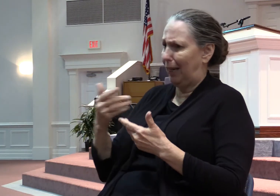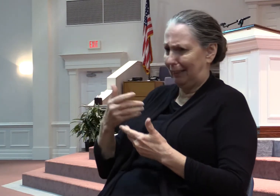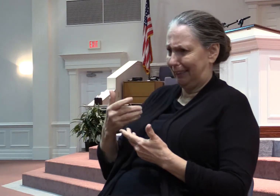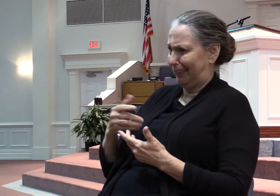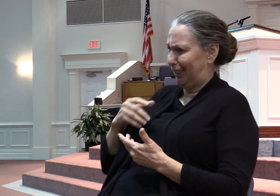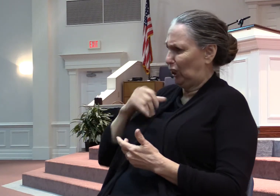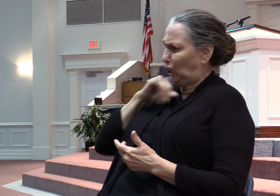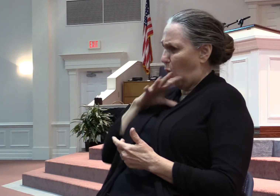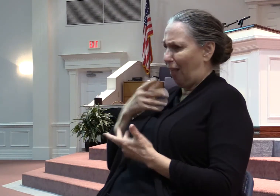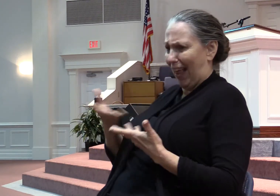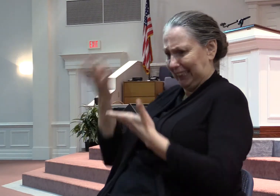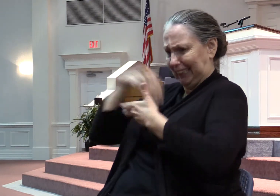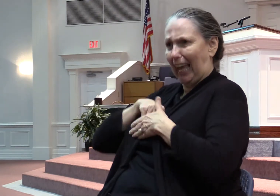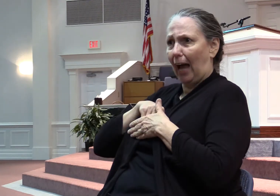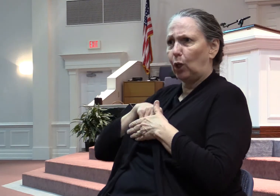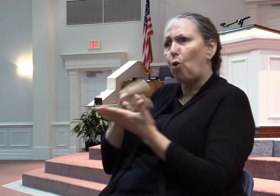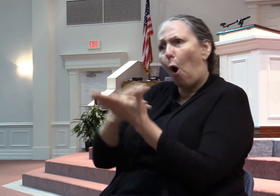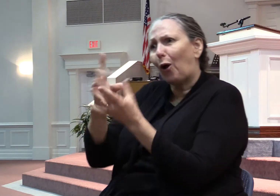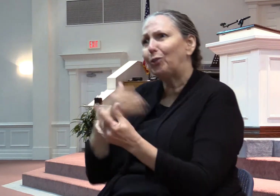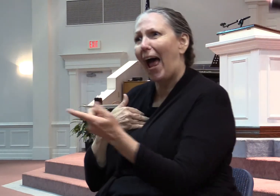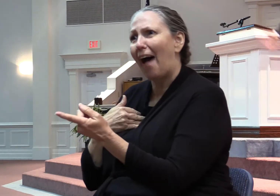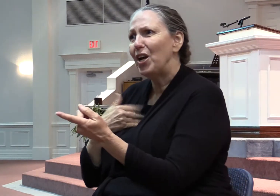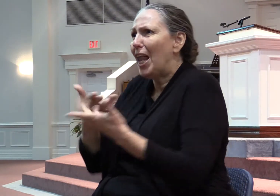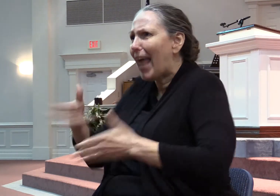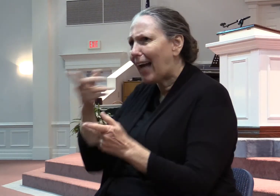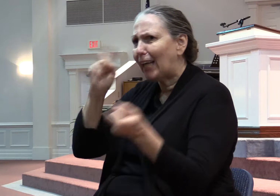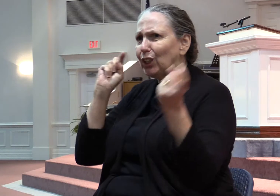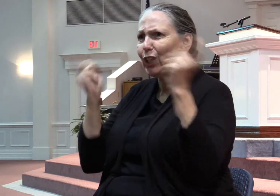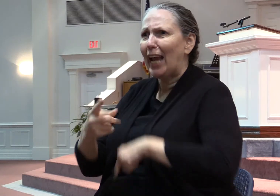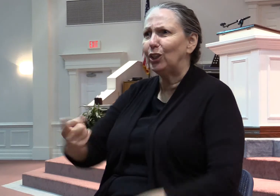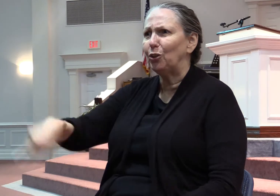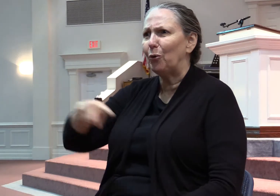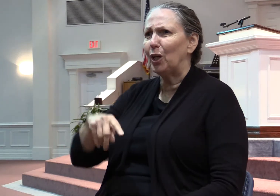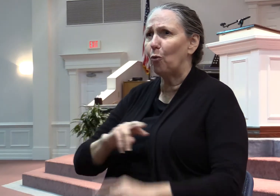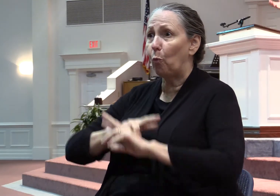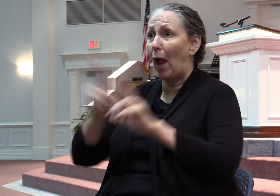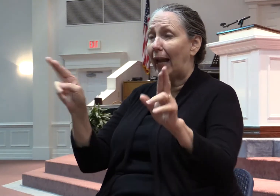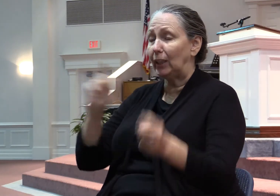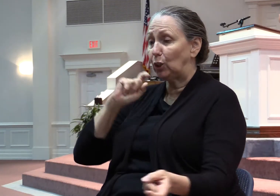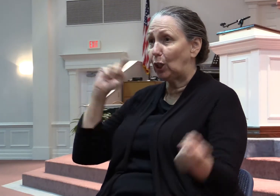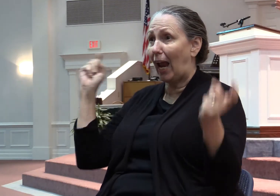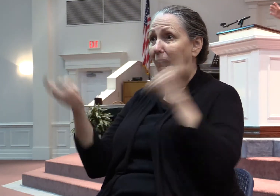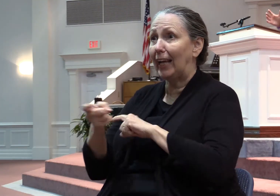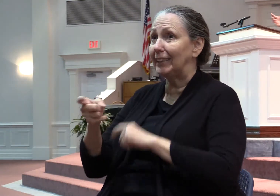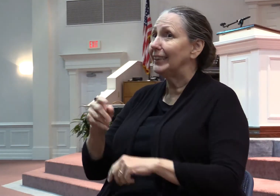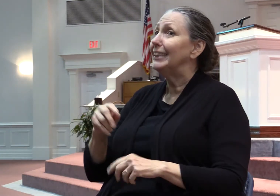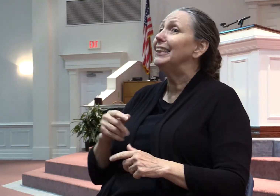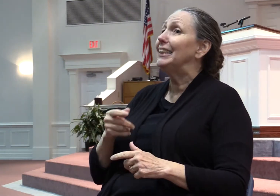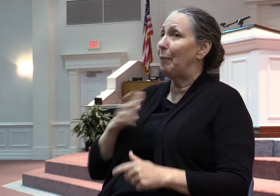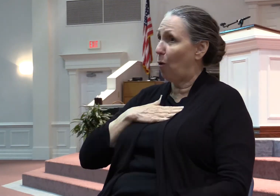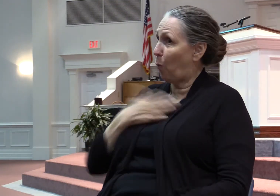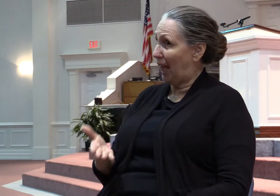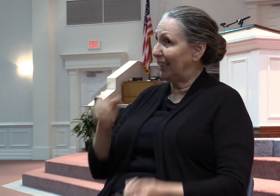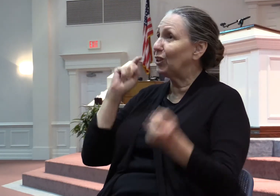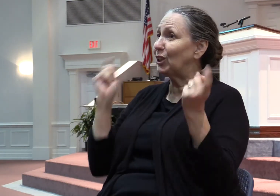new bottles. When you get the Holy Ghost, you gotta let God change you. When you get ready to turn, you gotta be willing to change.